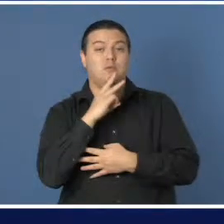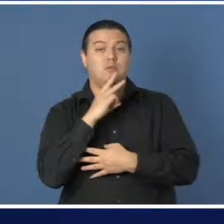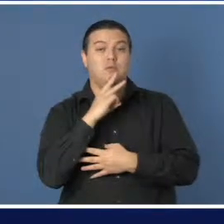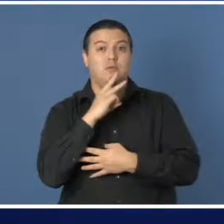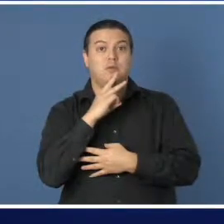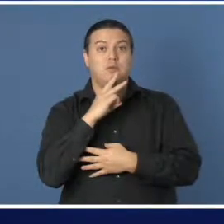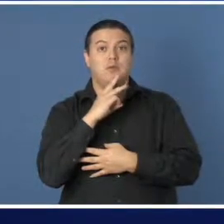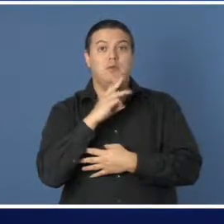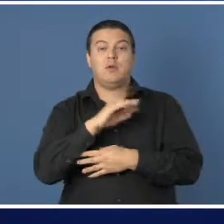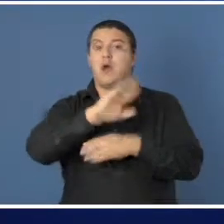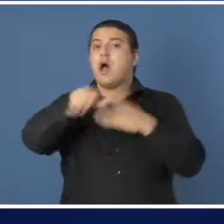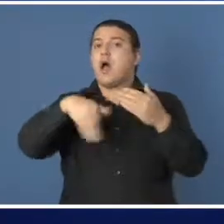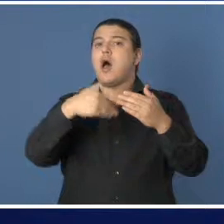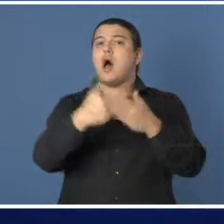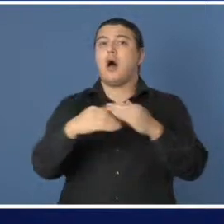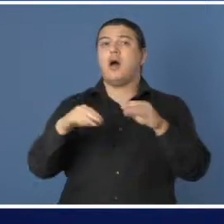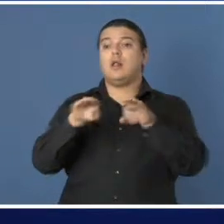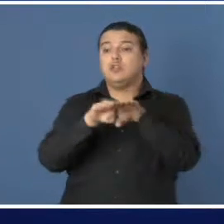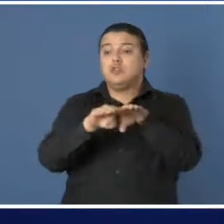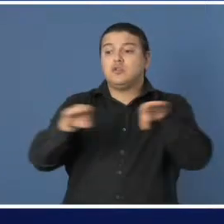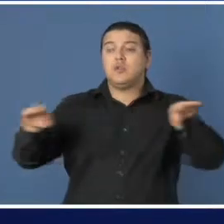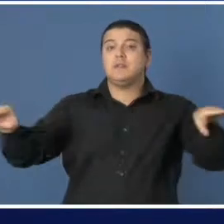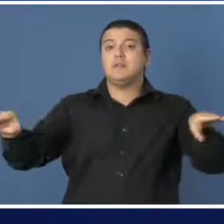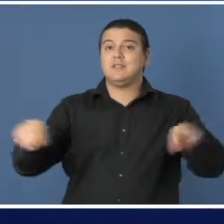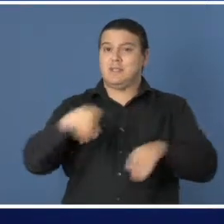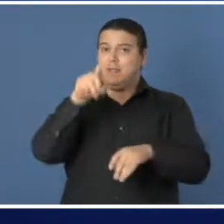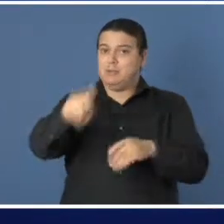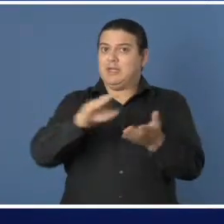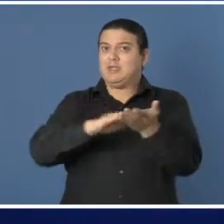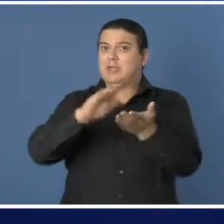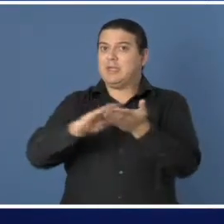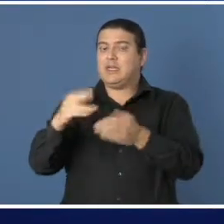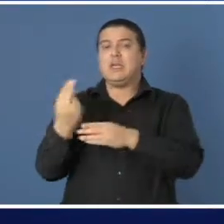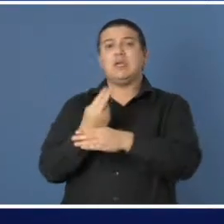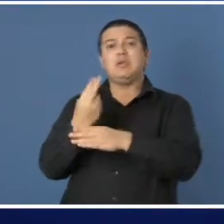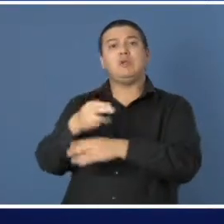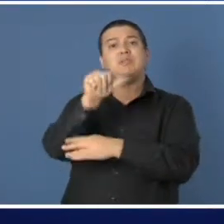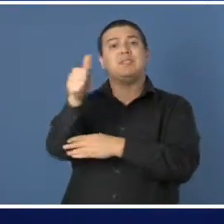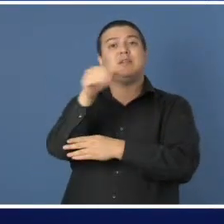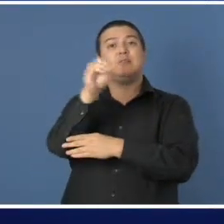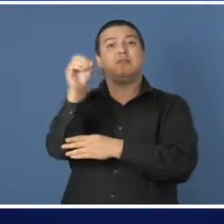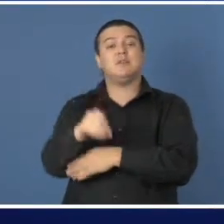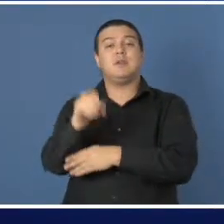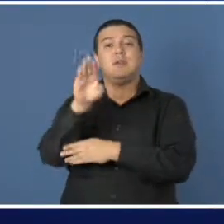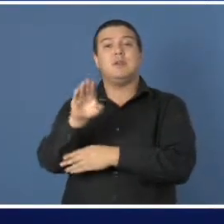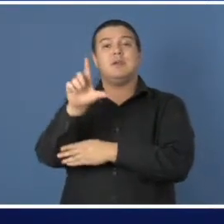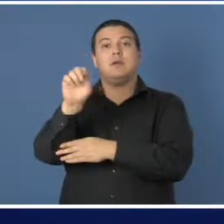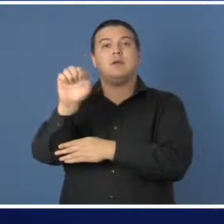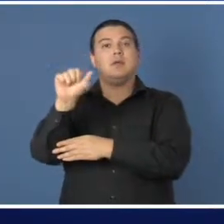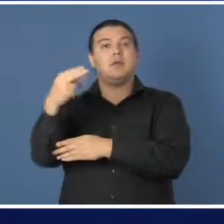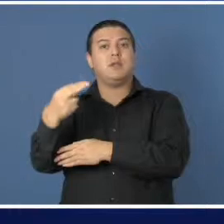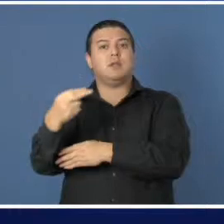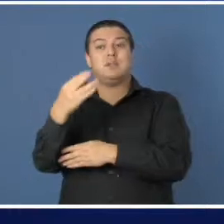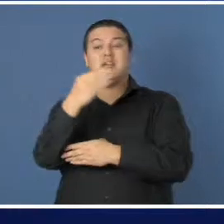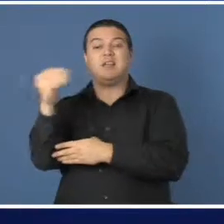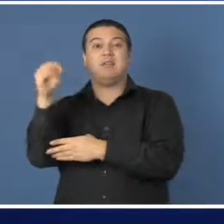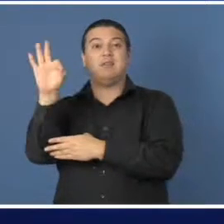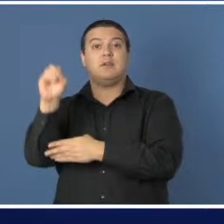Exposed surfaces need to be cleaned with a 10% household bleach solution.